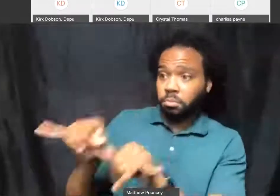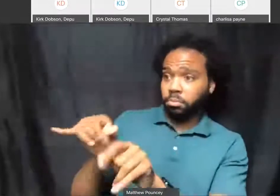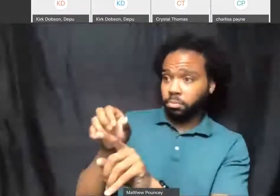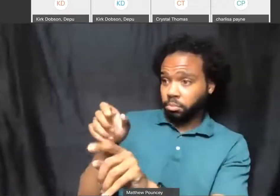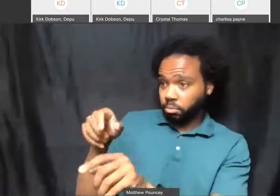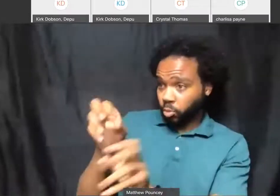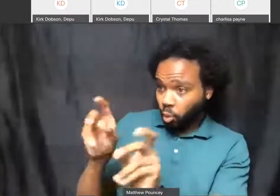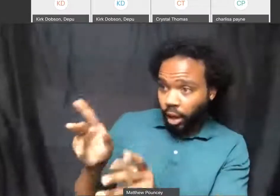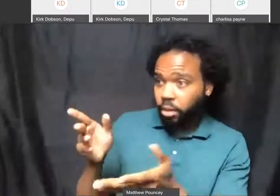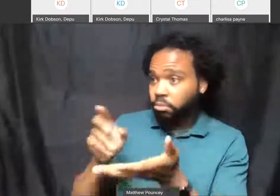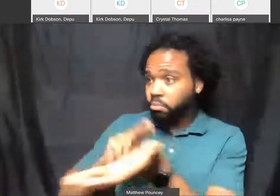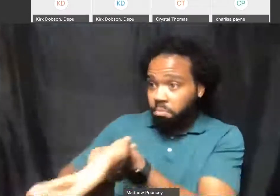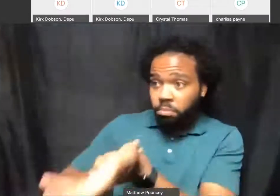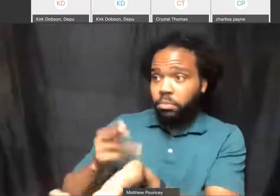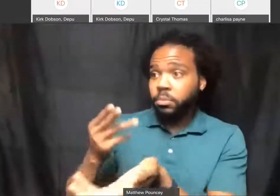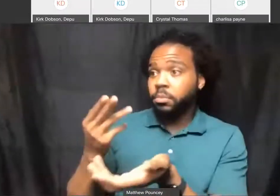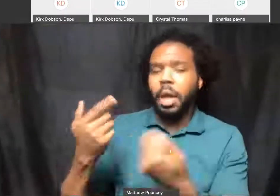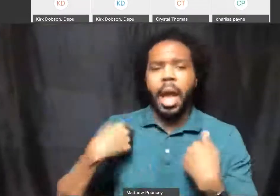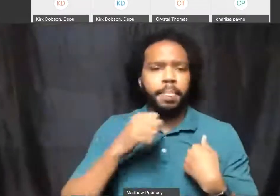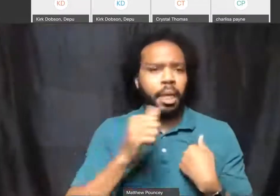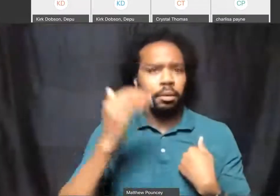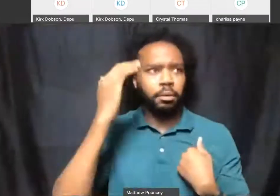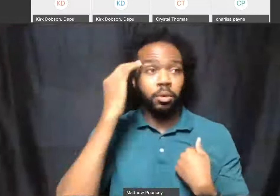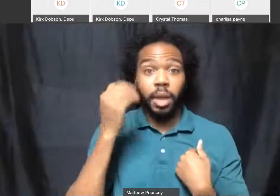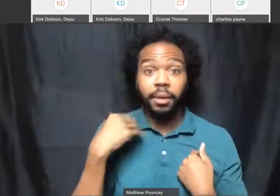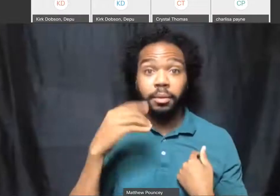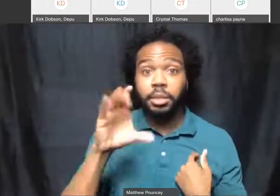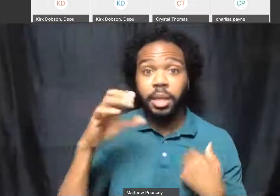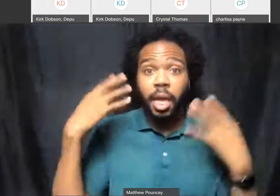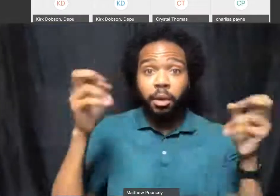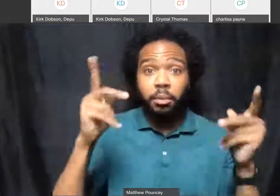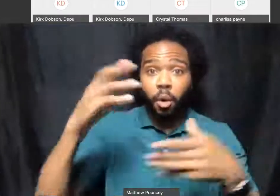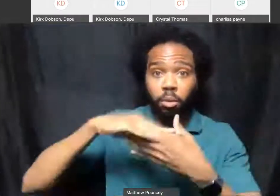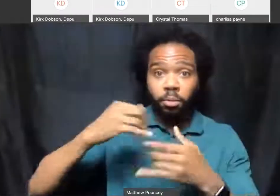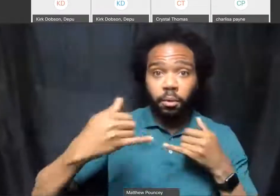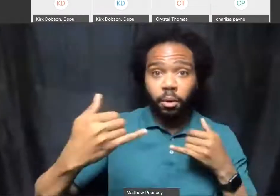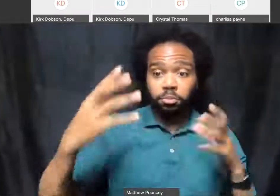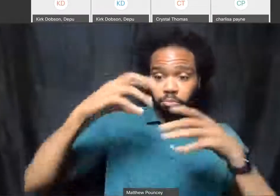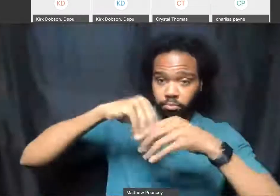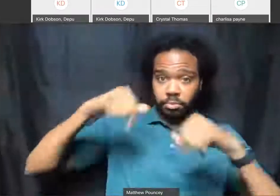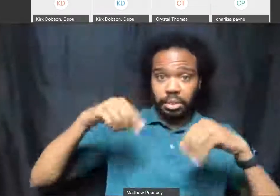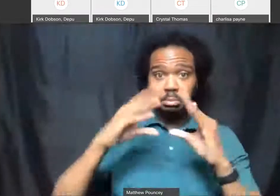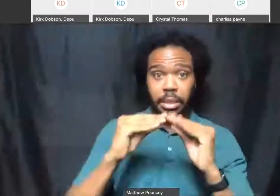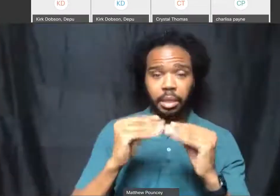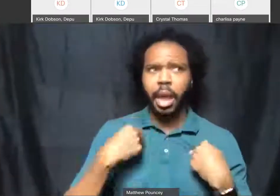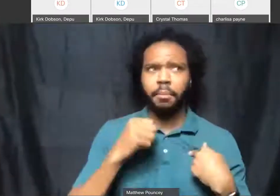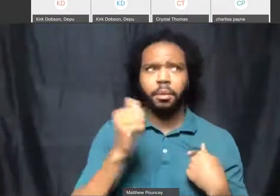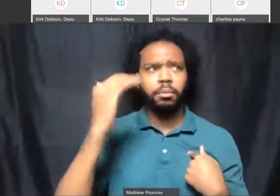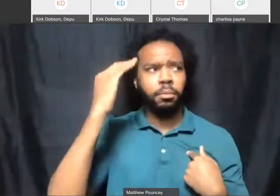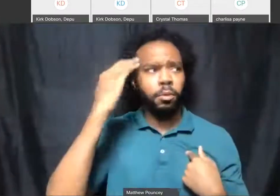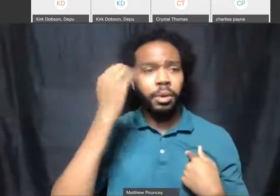I'm not aware, and I don't know if we have any DC Health people on the line, I am not aware in the district of any, so far